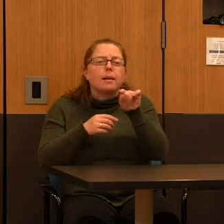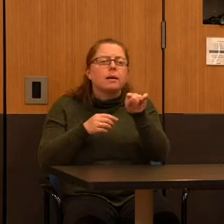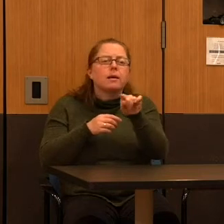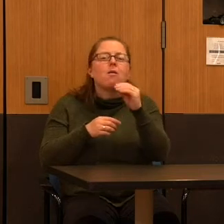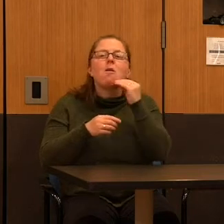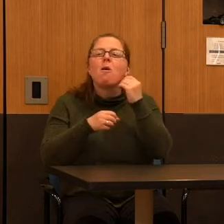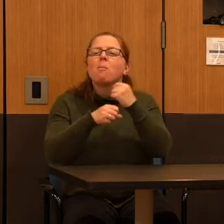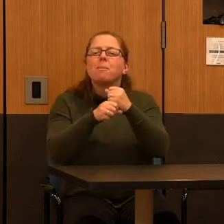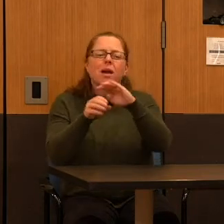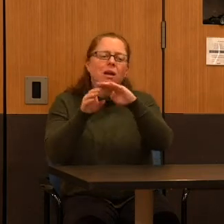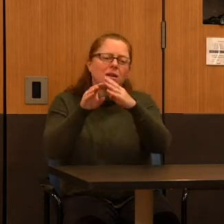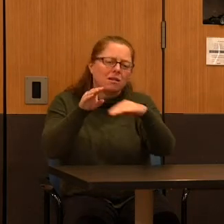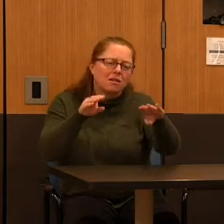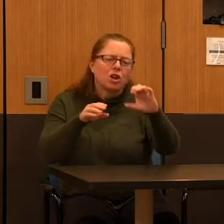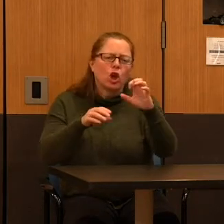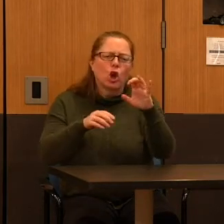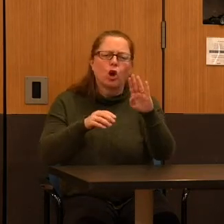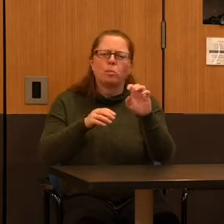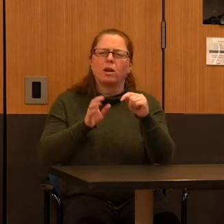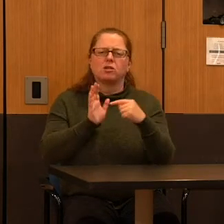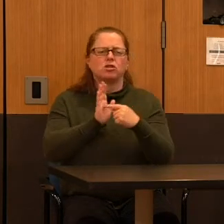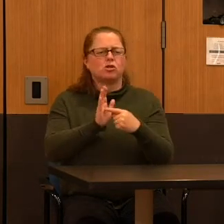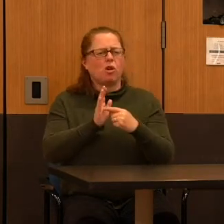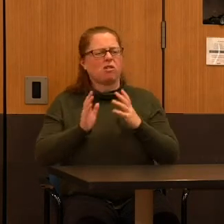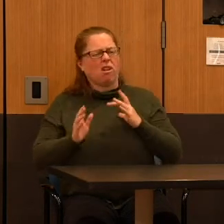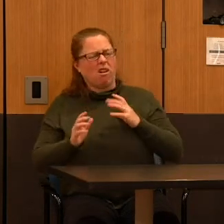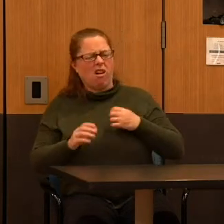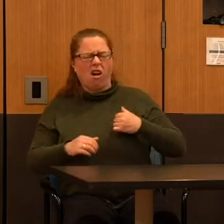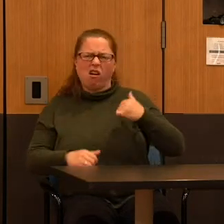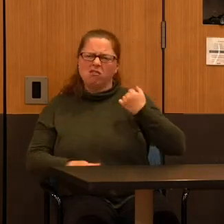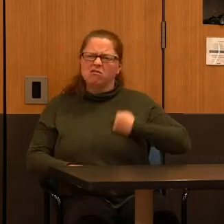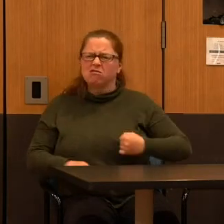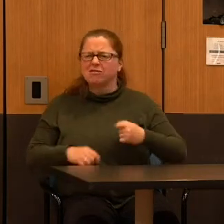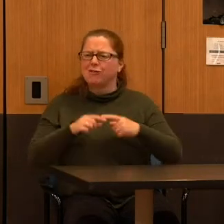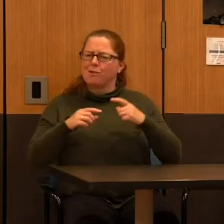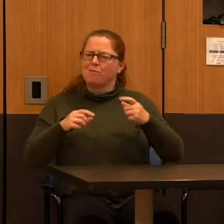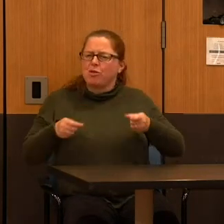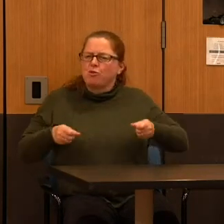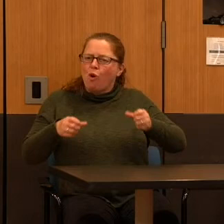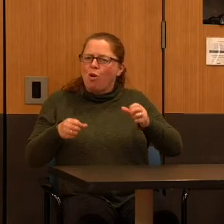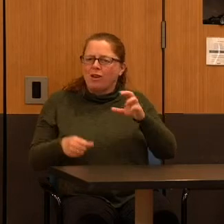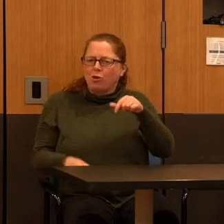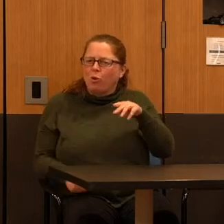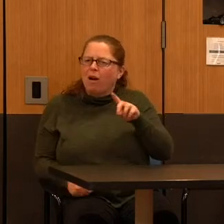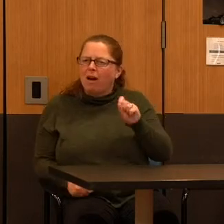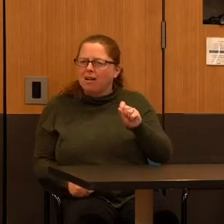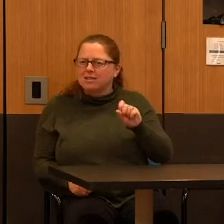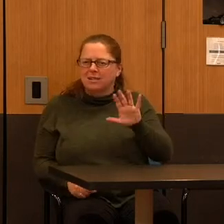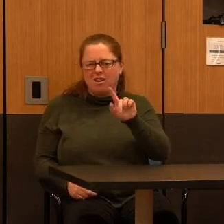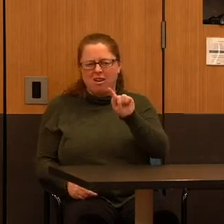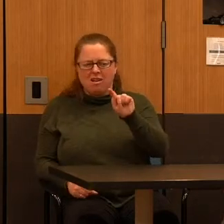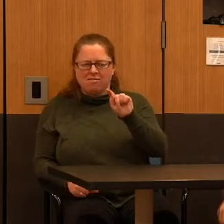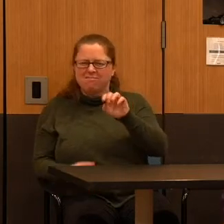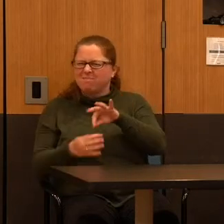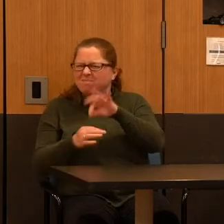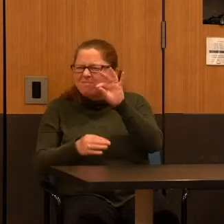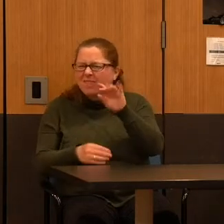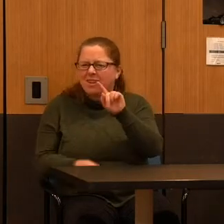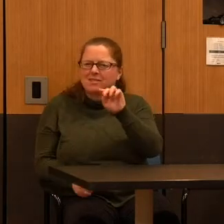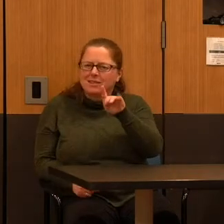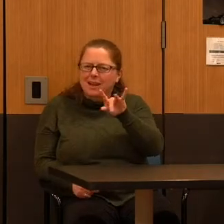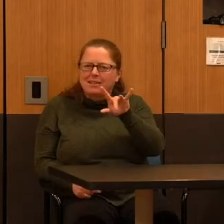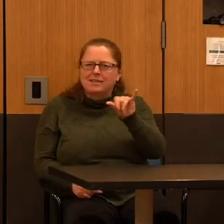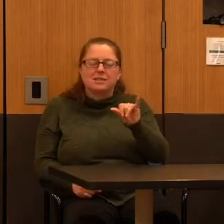that speaks to the tenacity of the rolling quads. This is a poignant search, given that little evidence of the earliest forms